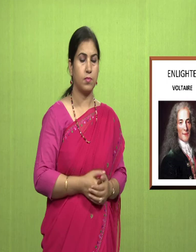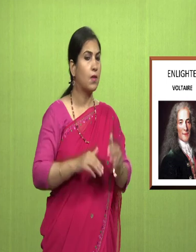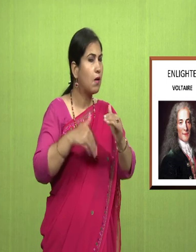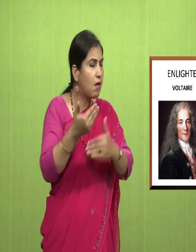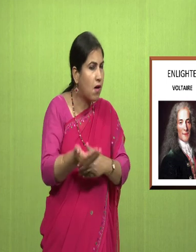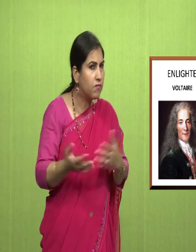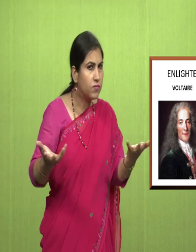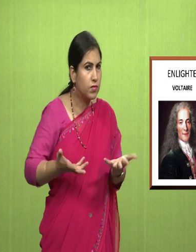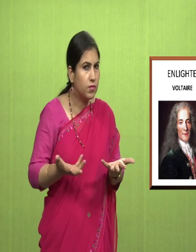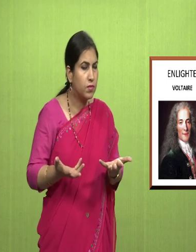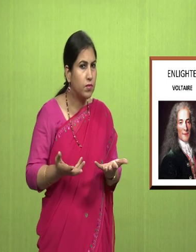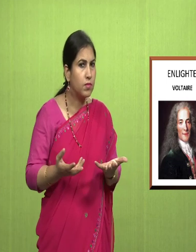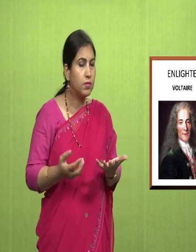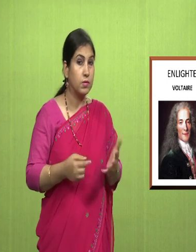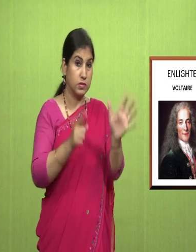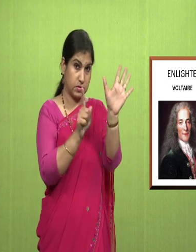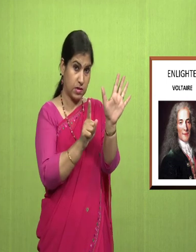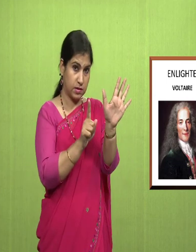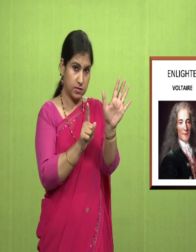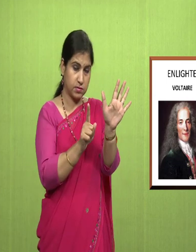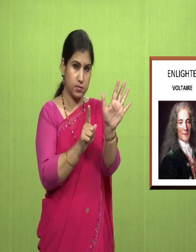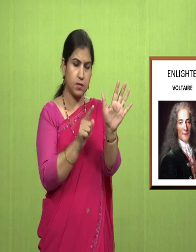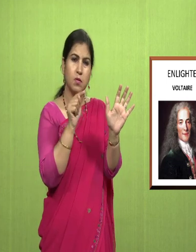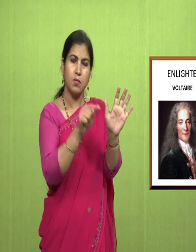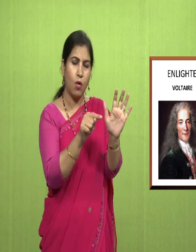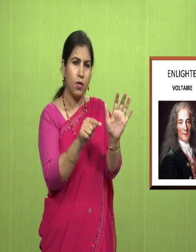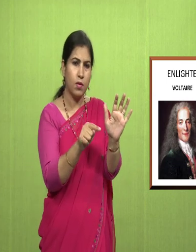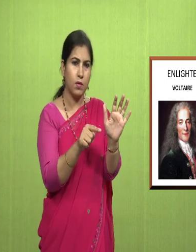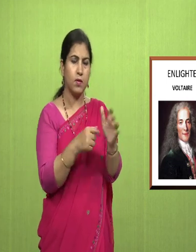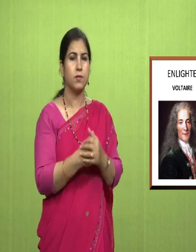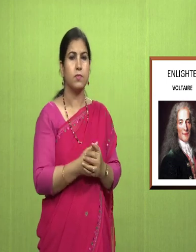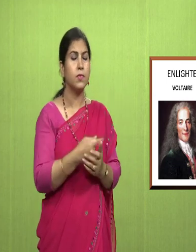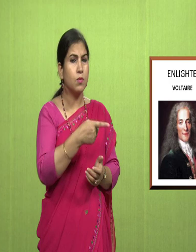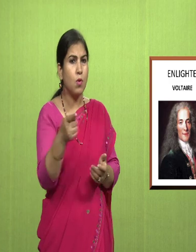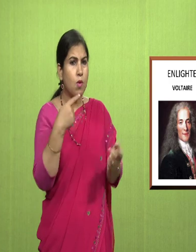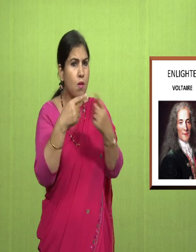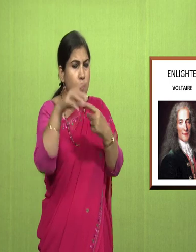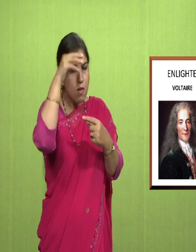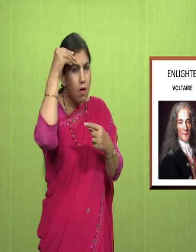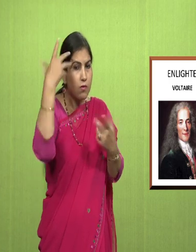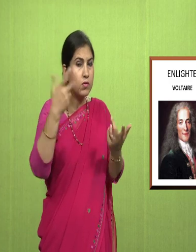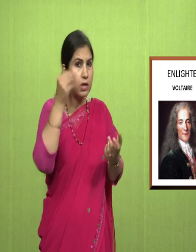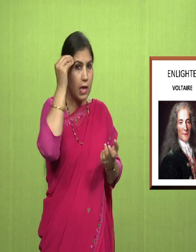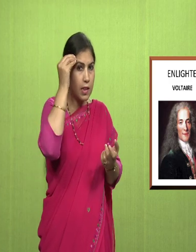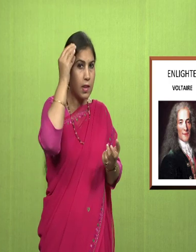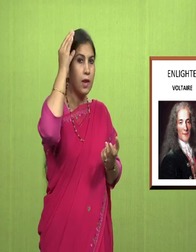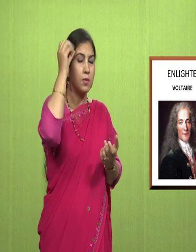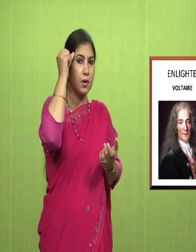After that, on 6th point, we learnt about Enlightenment